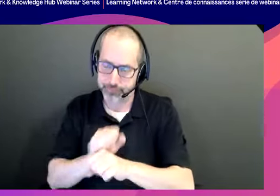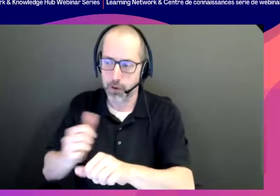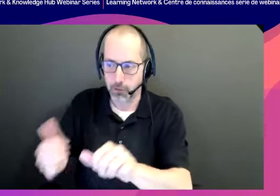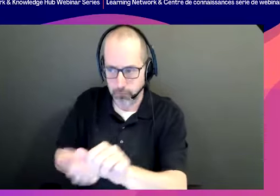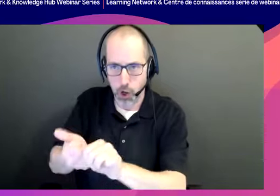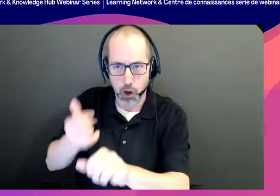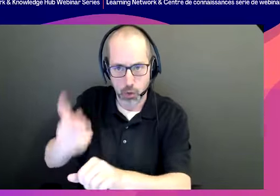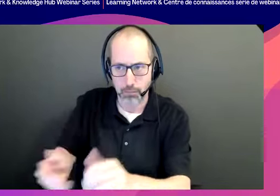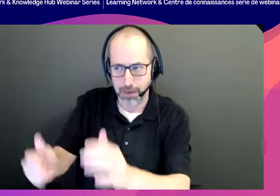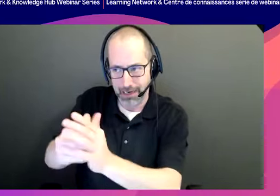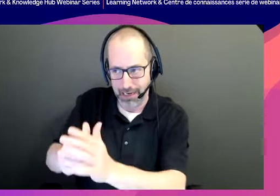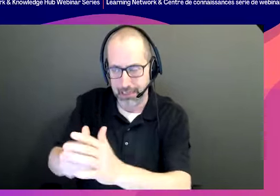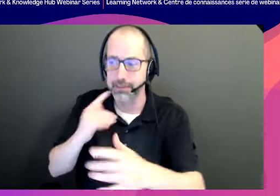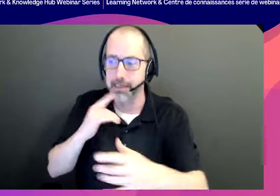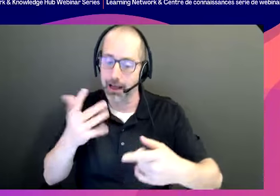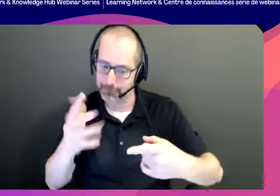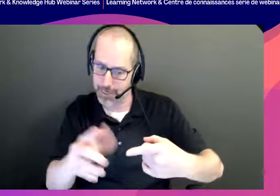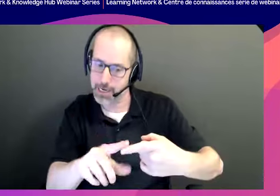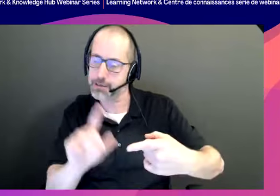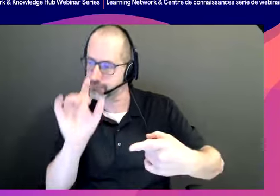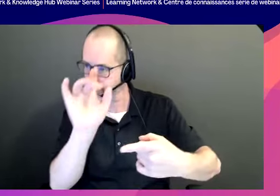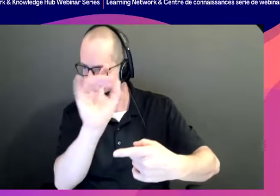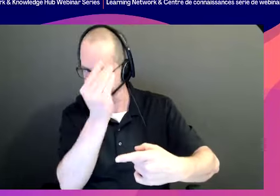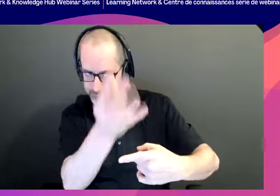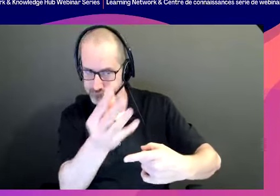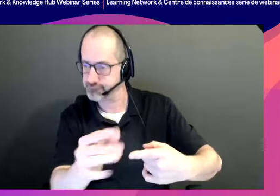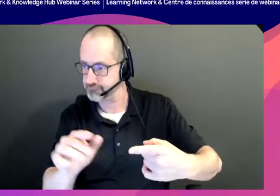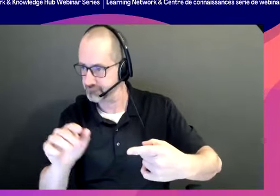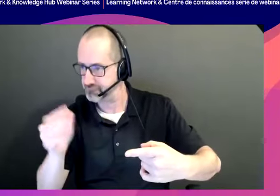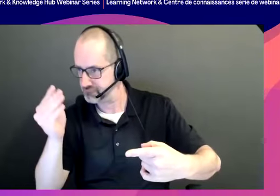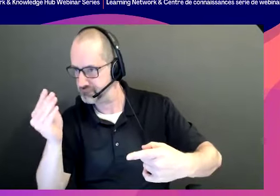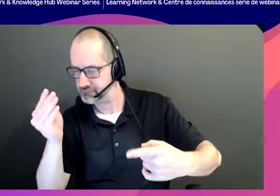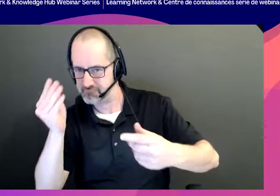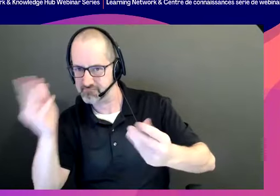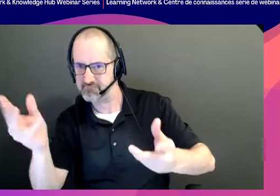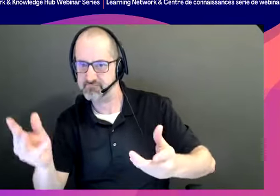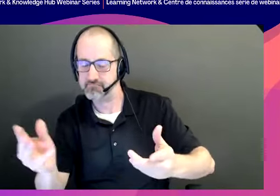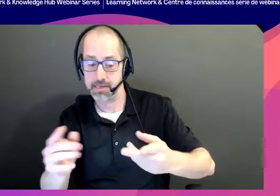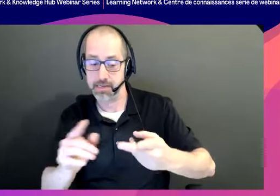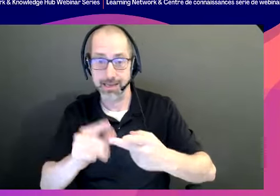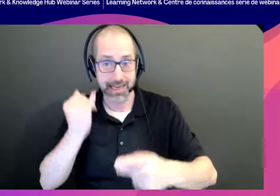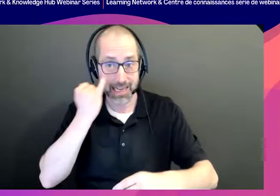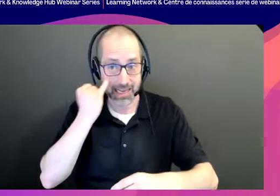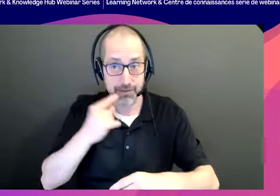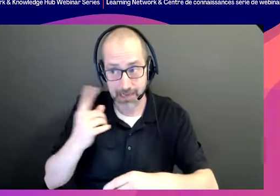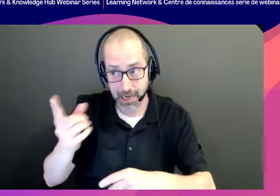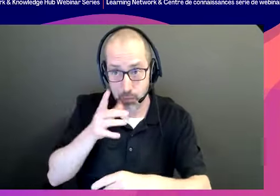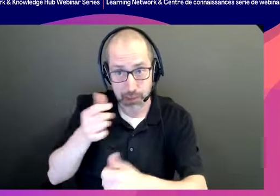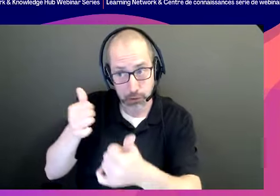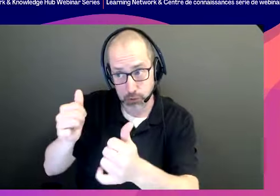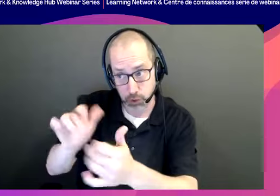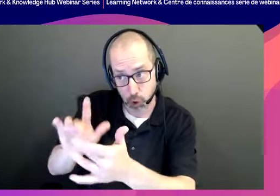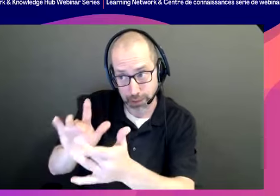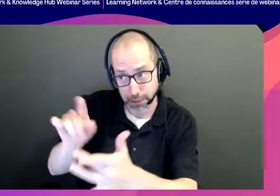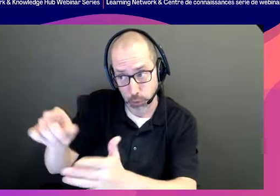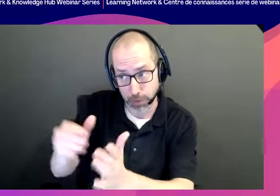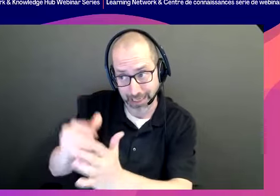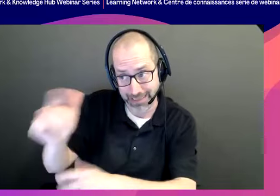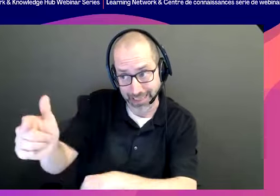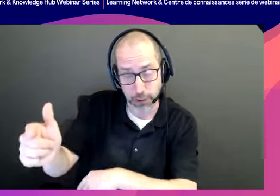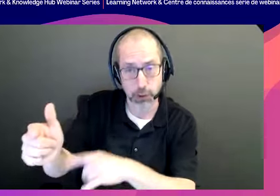being reliable. If you tell her you're going to get in touch with her later, keep trying. If you can't reach her